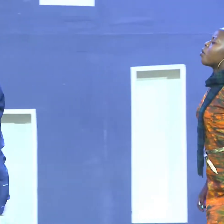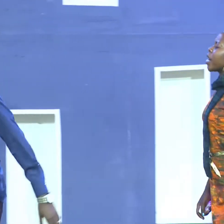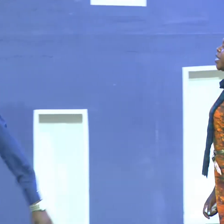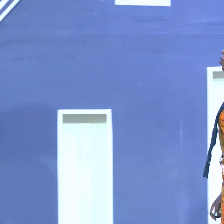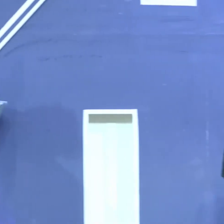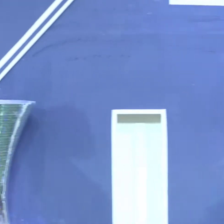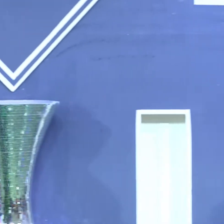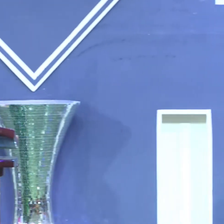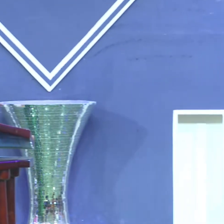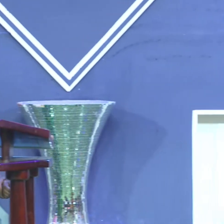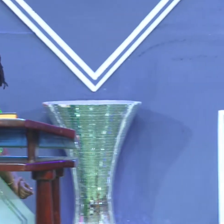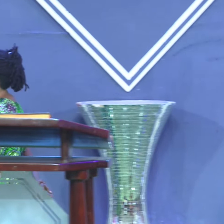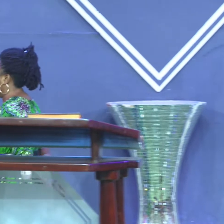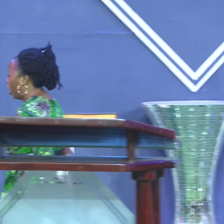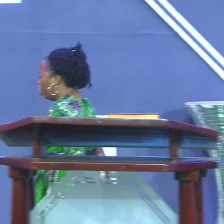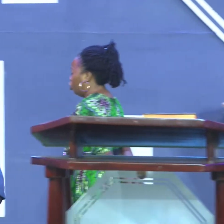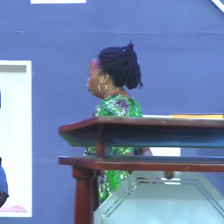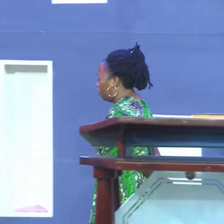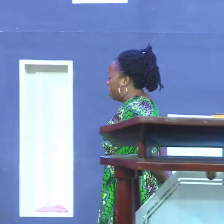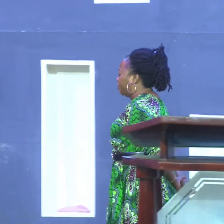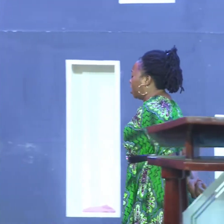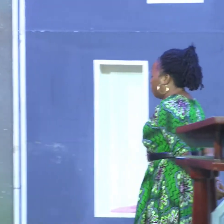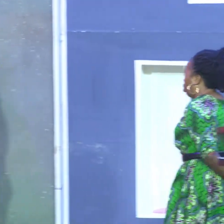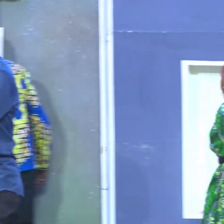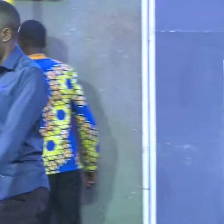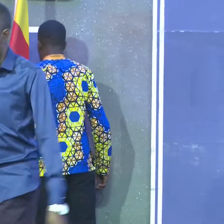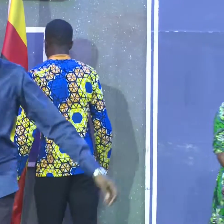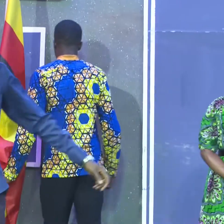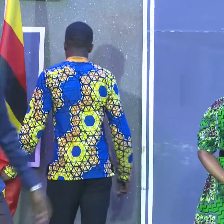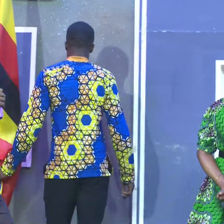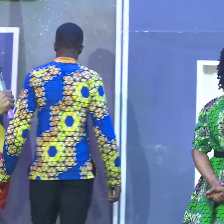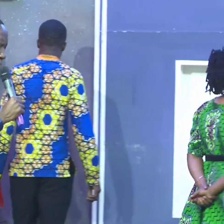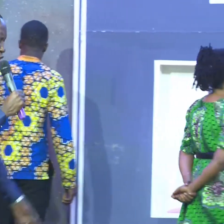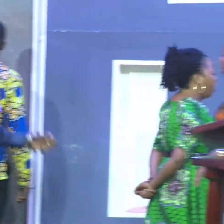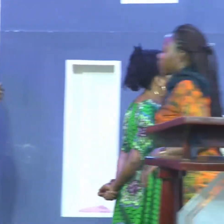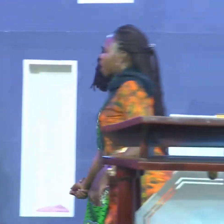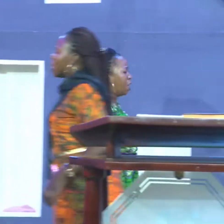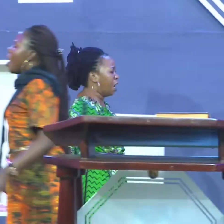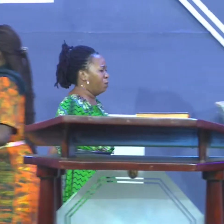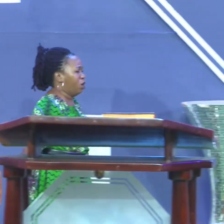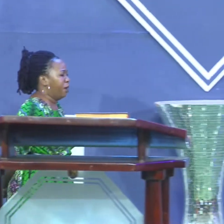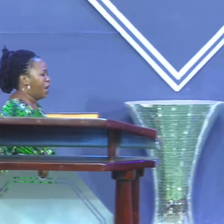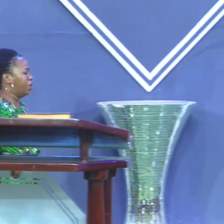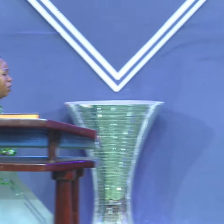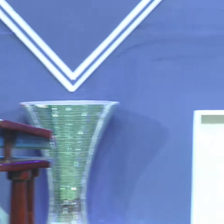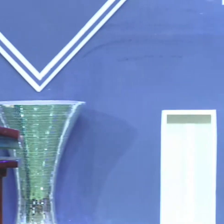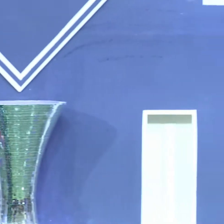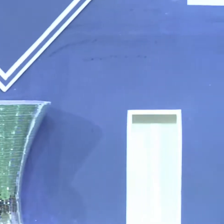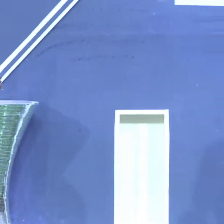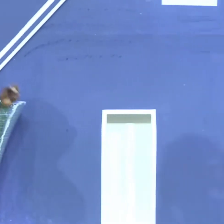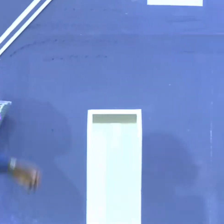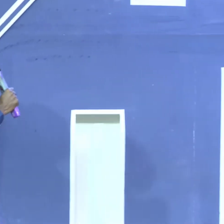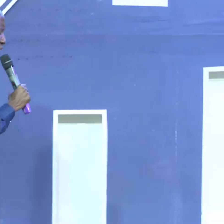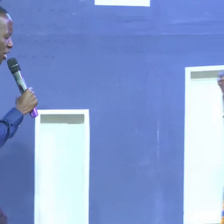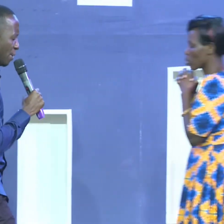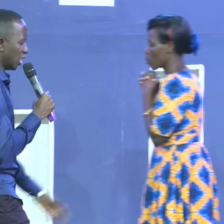tekimpitako sisigala mukomera mwenabadde sisigala mukomera mwembadde obakomera lyali lya ddogo bakwata